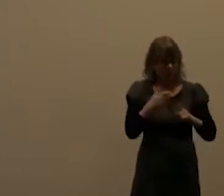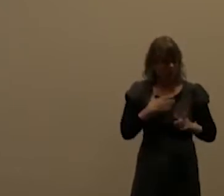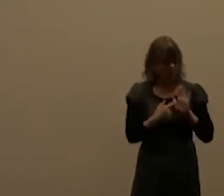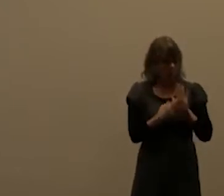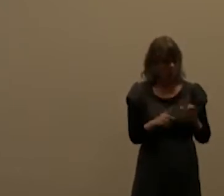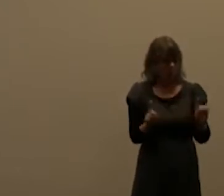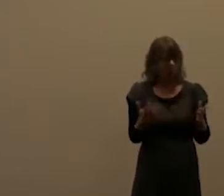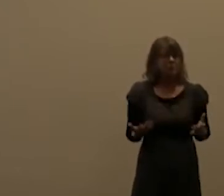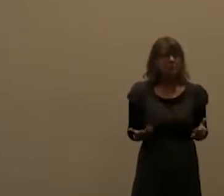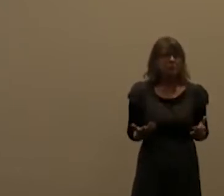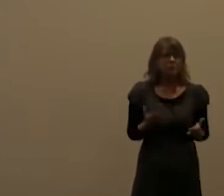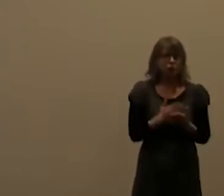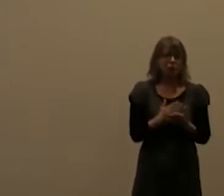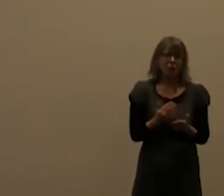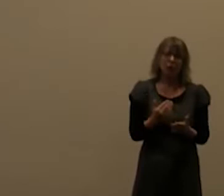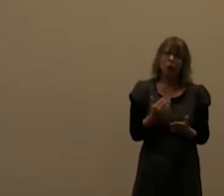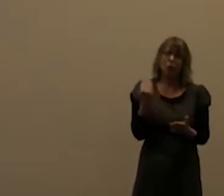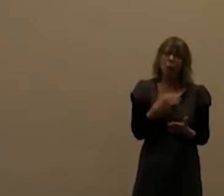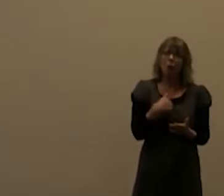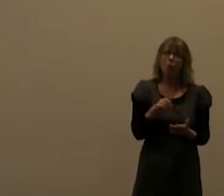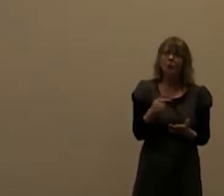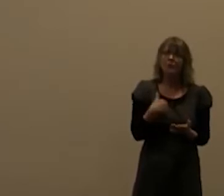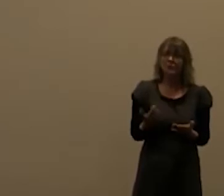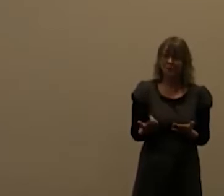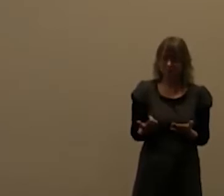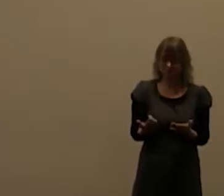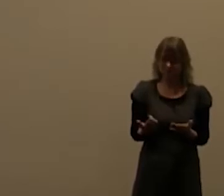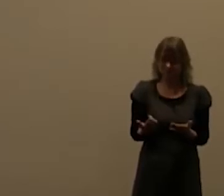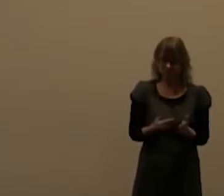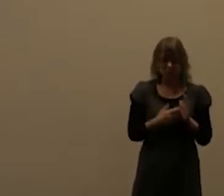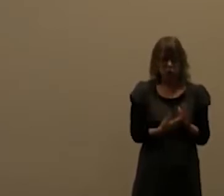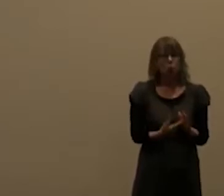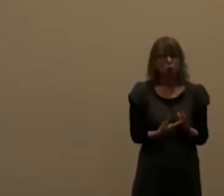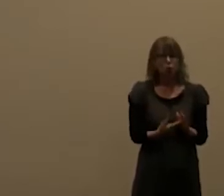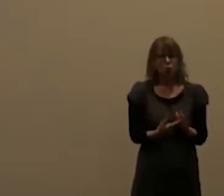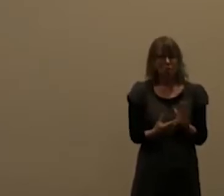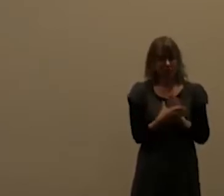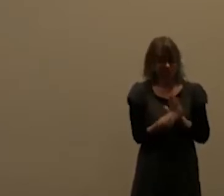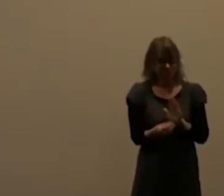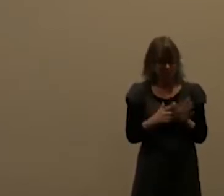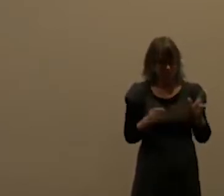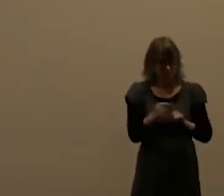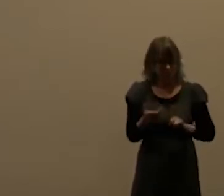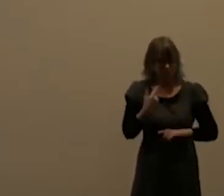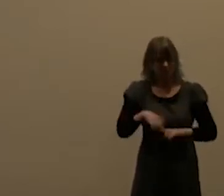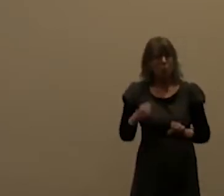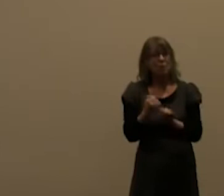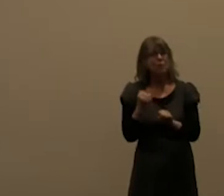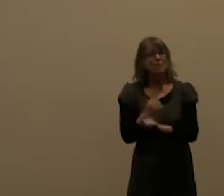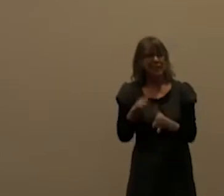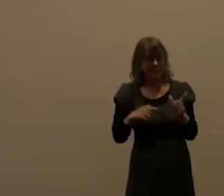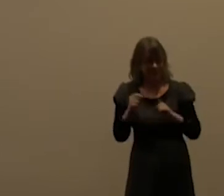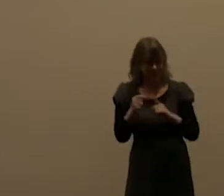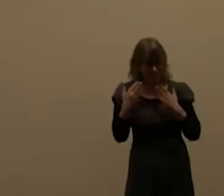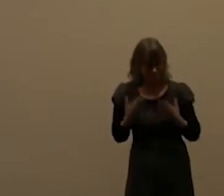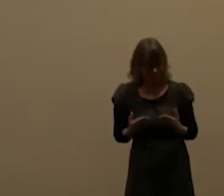show you too that's really cool. So I'm going to actually go back here now that I showed you the sample app. We're going to go into the Build tab.